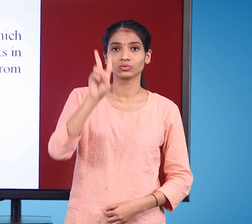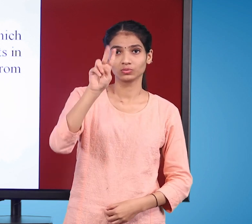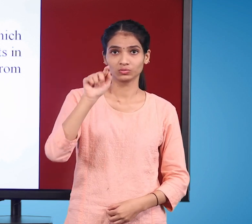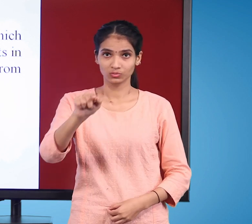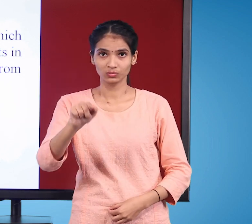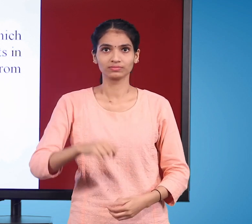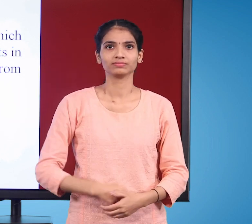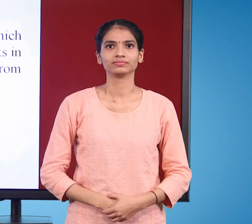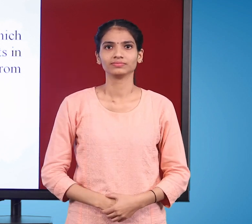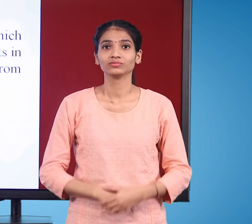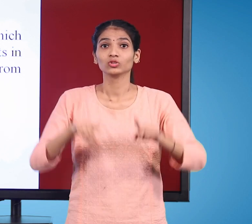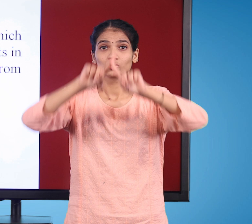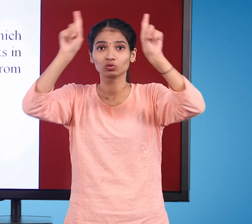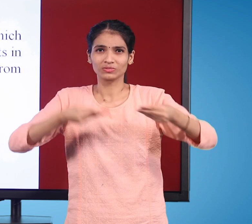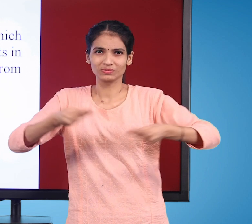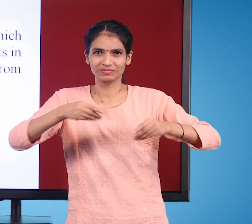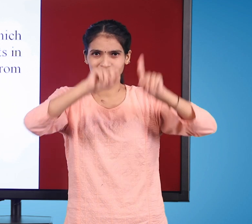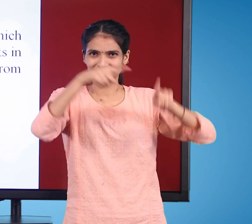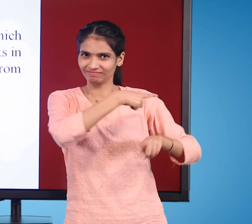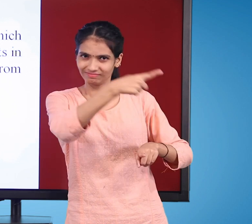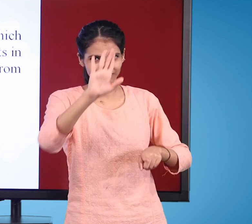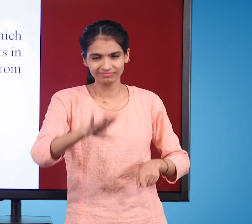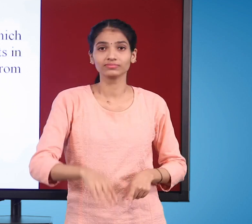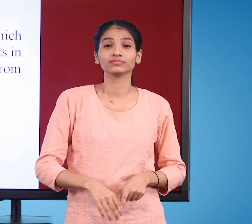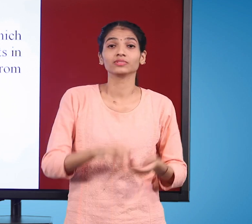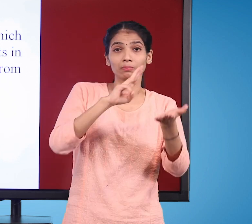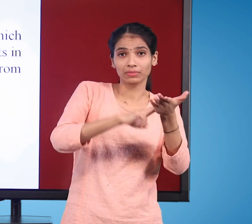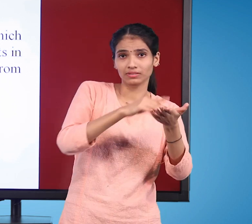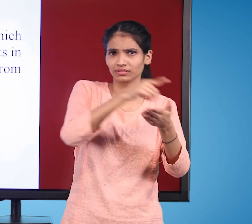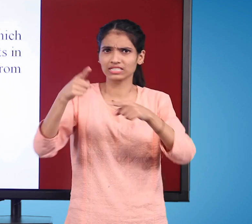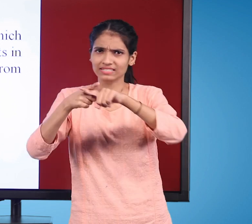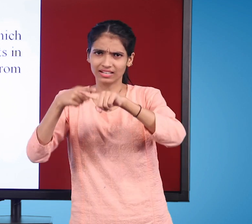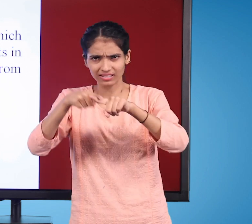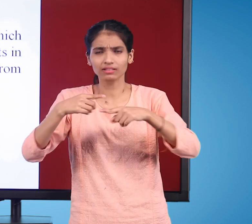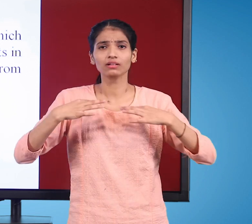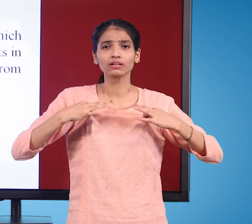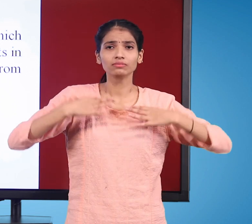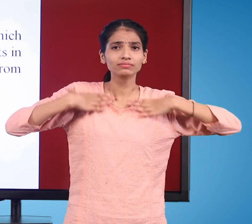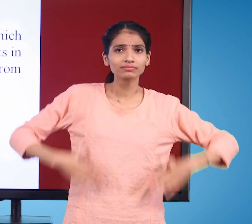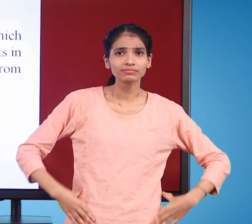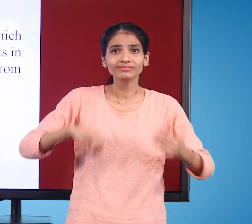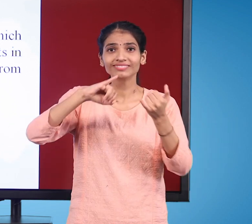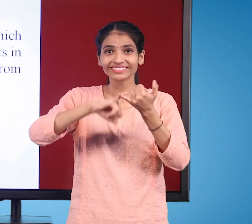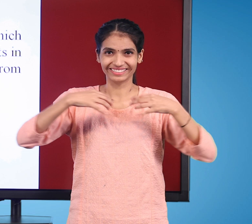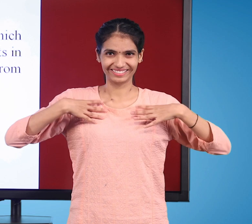2. Observe this bar graph which is showing the sale of shirts in a ready-made shop from Monday